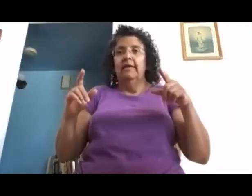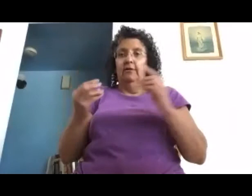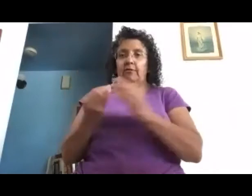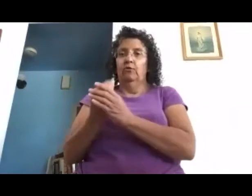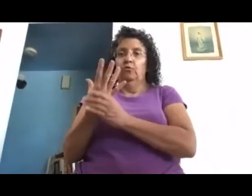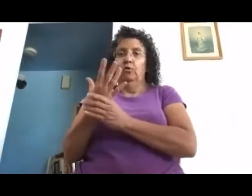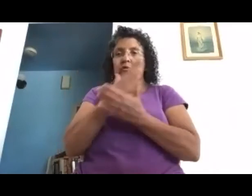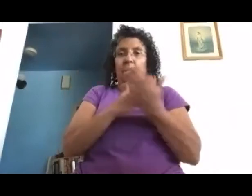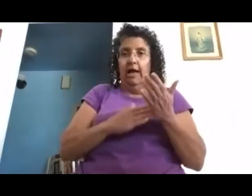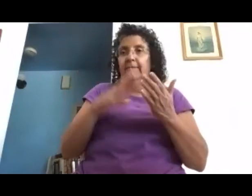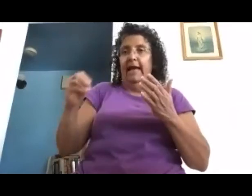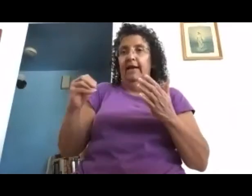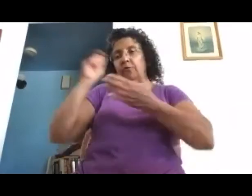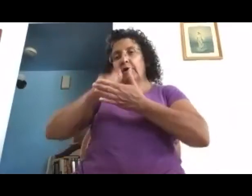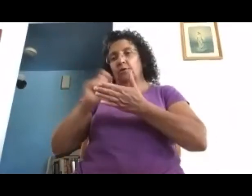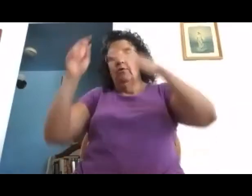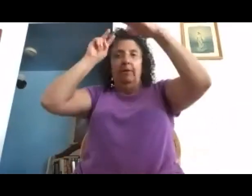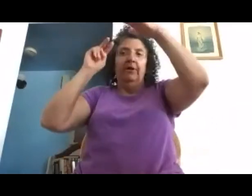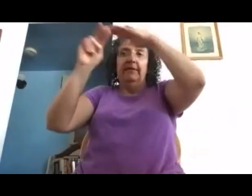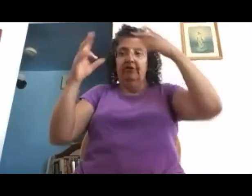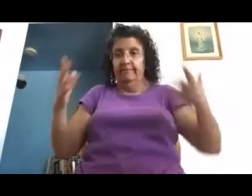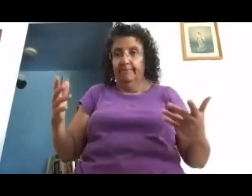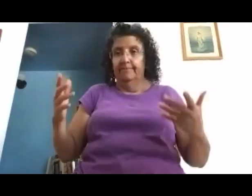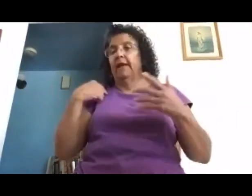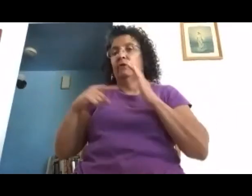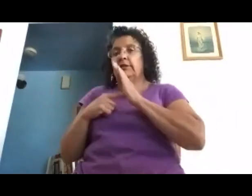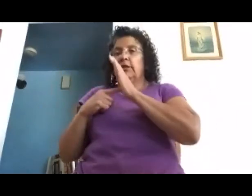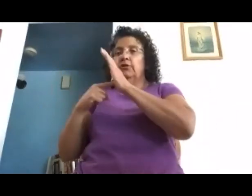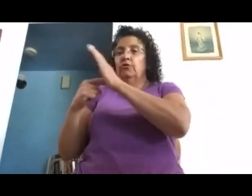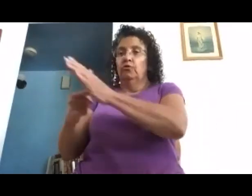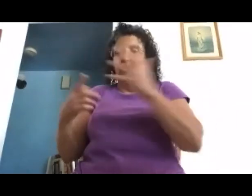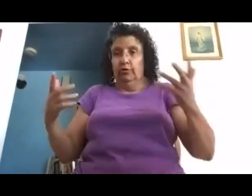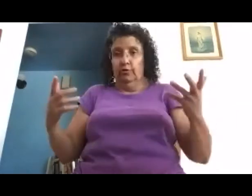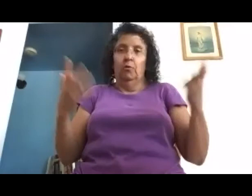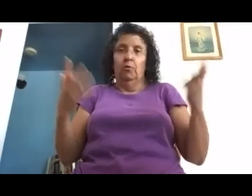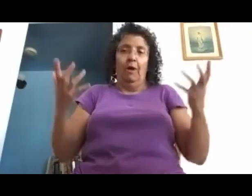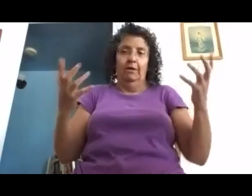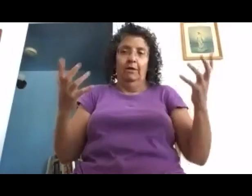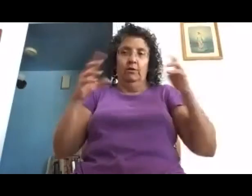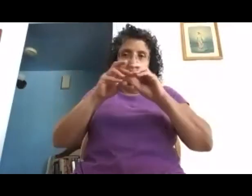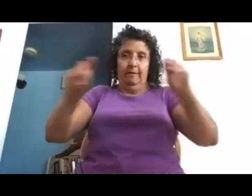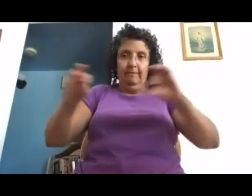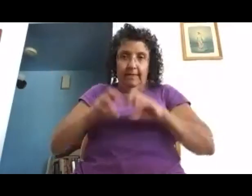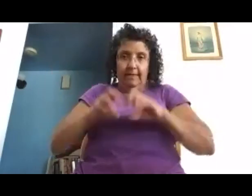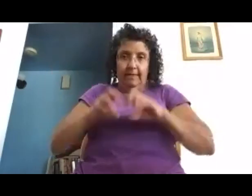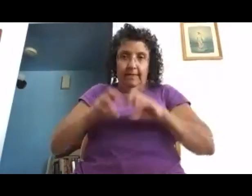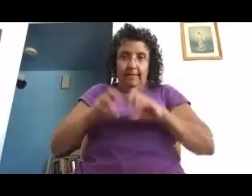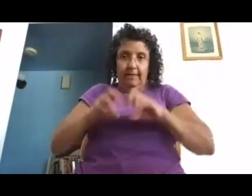one. So I'm going to show you what we planted. Again, this was 2 weeks ago.